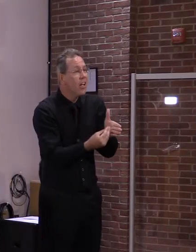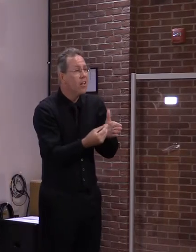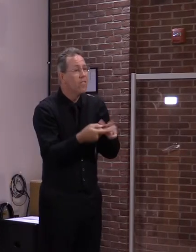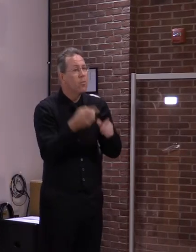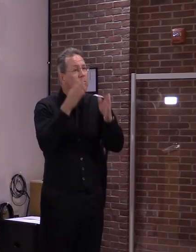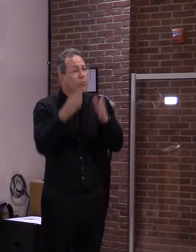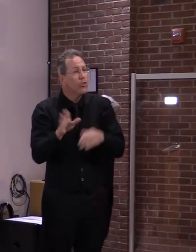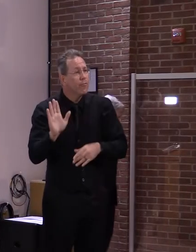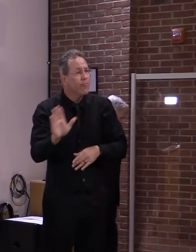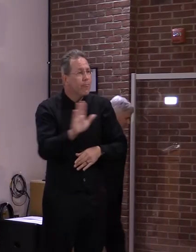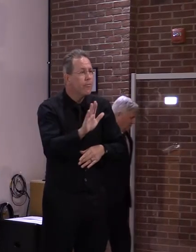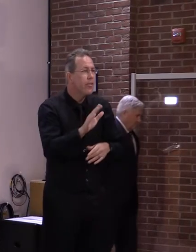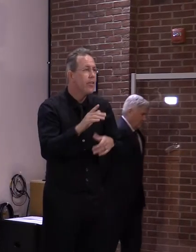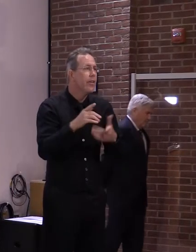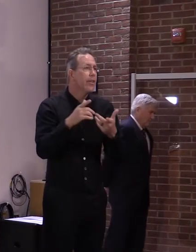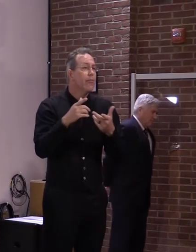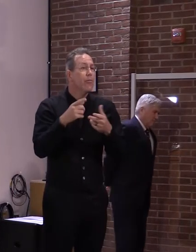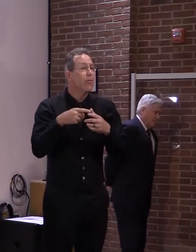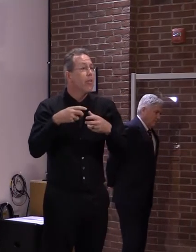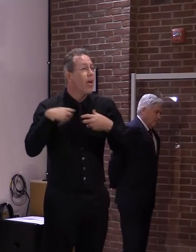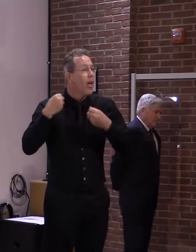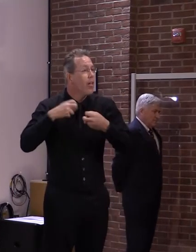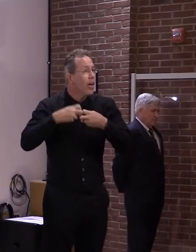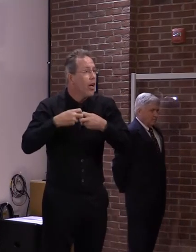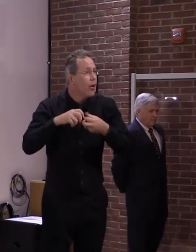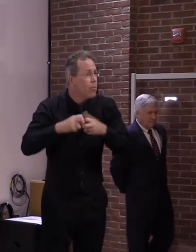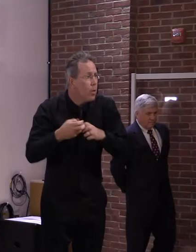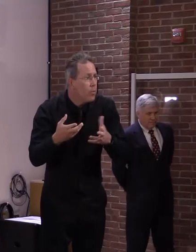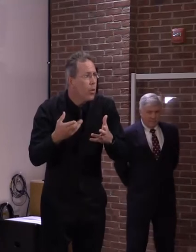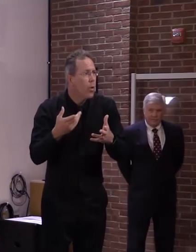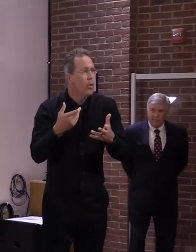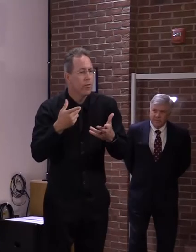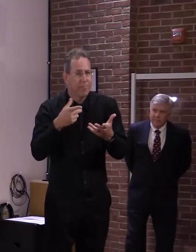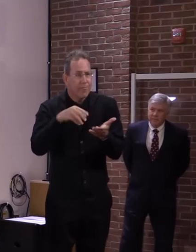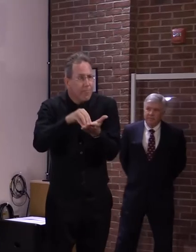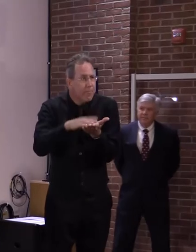have entered into the adverse event reporting system.